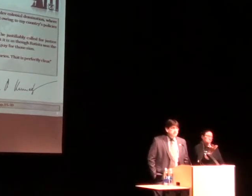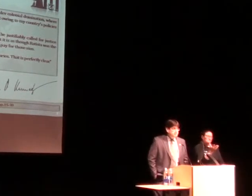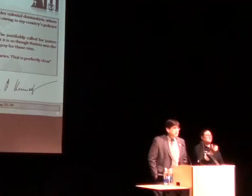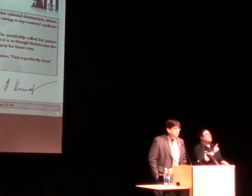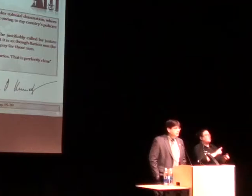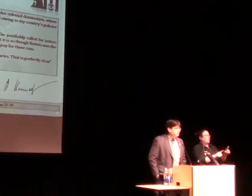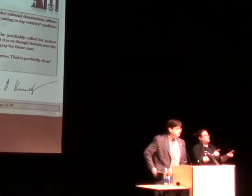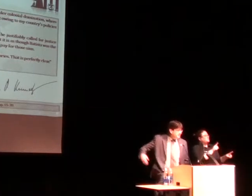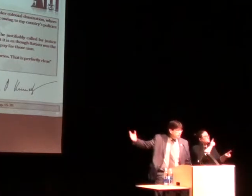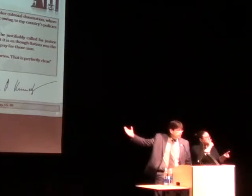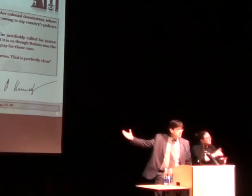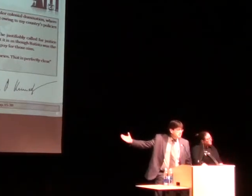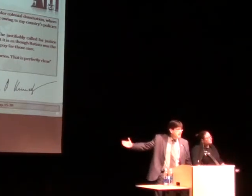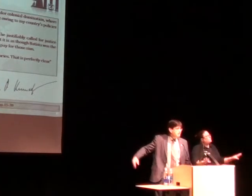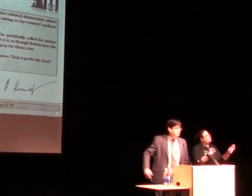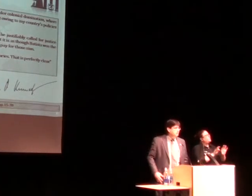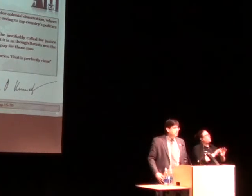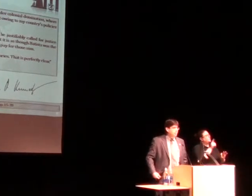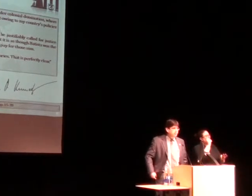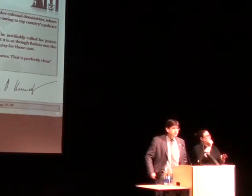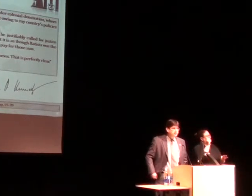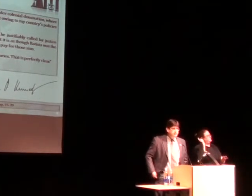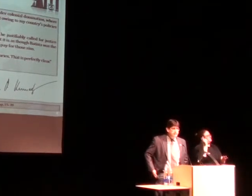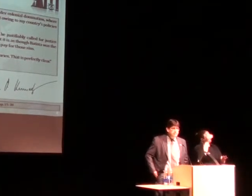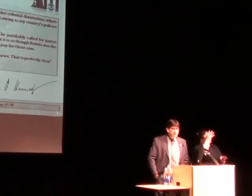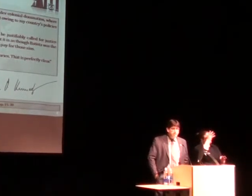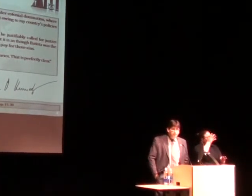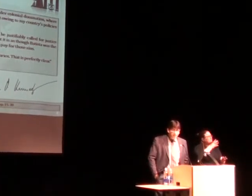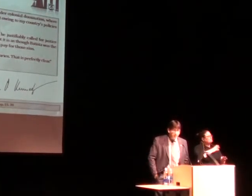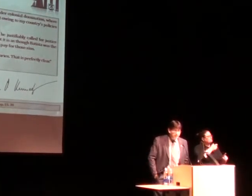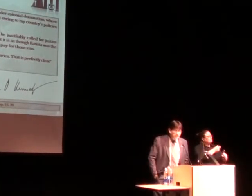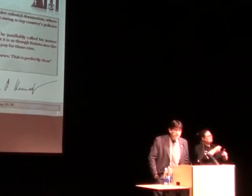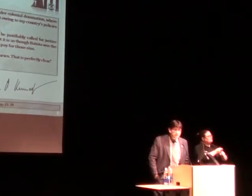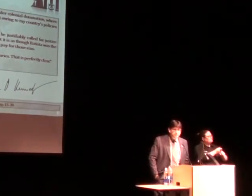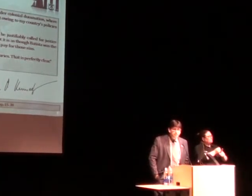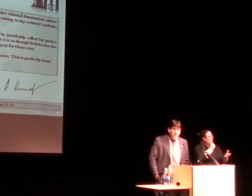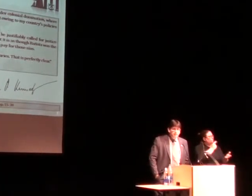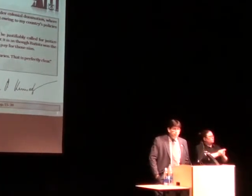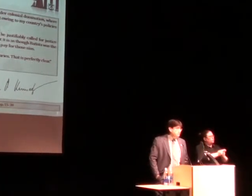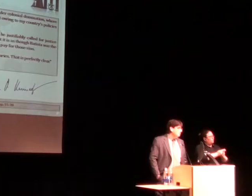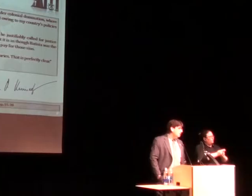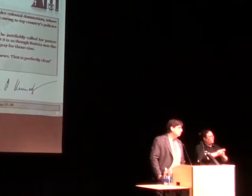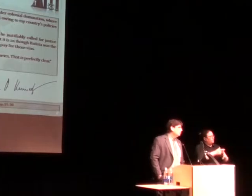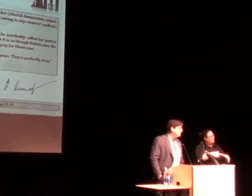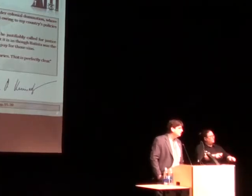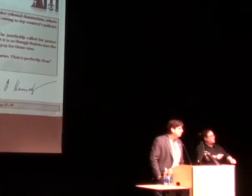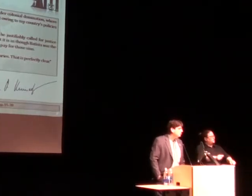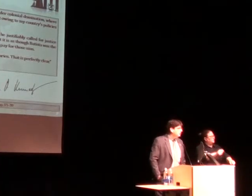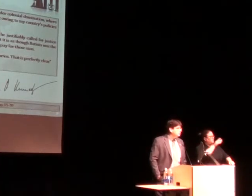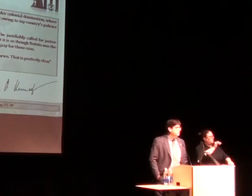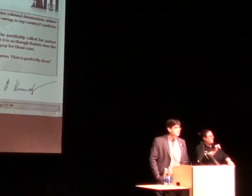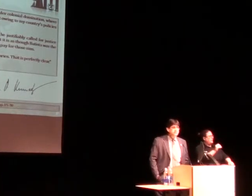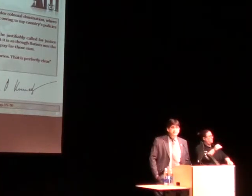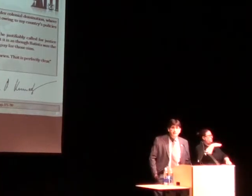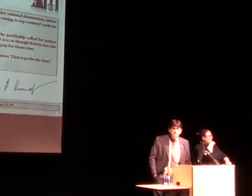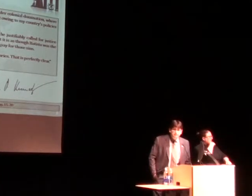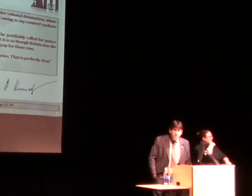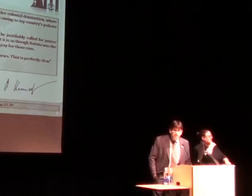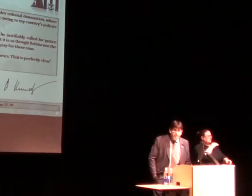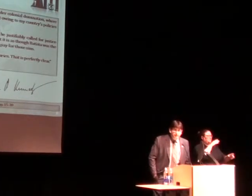But this is very important, because this was the man who approved the invasion of Bay of Pigs, was the man who dealt with the Cuban